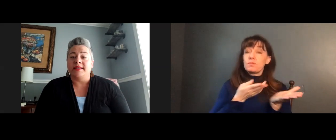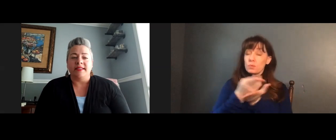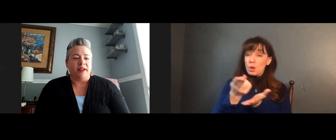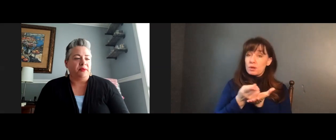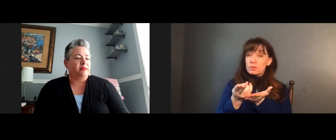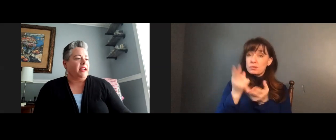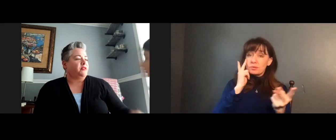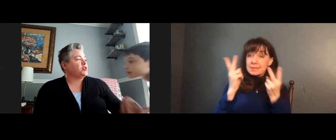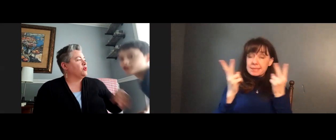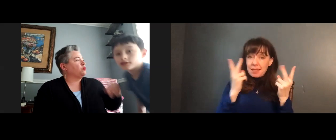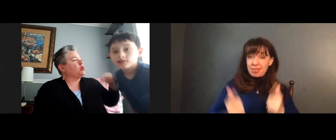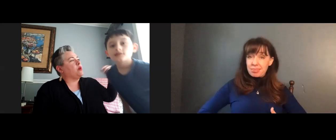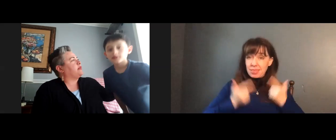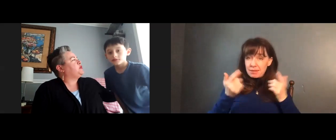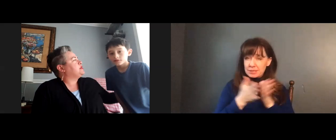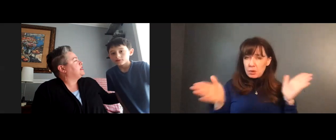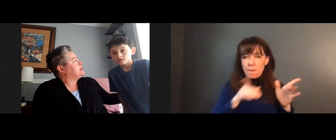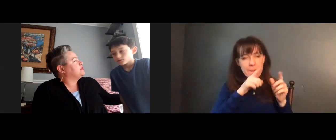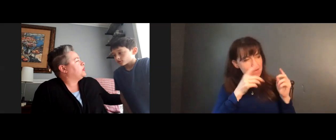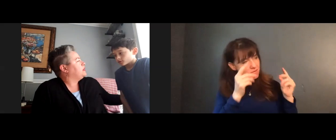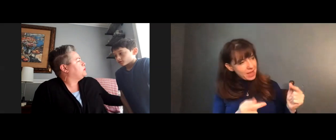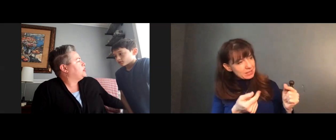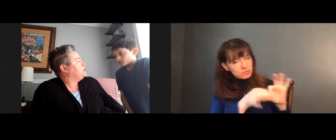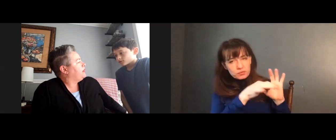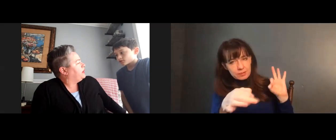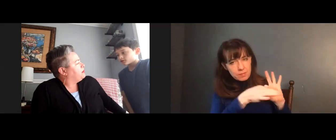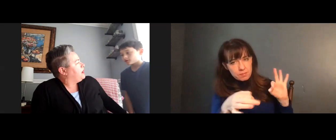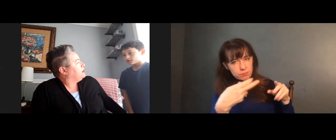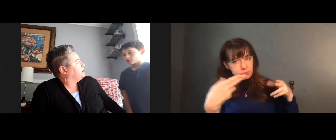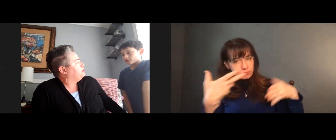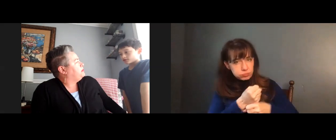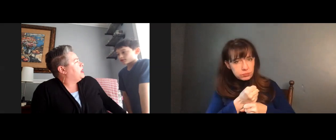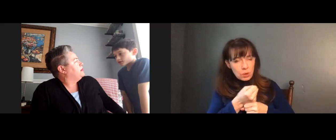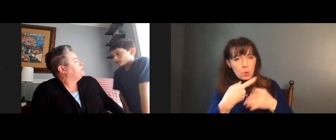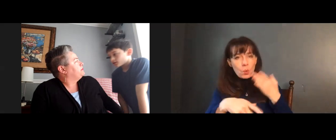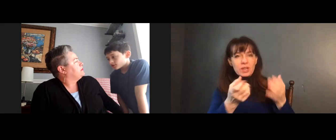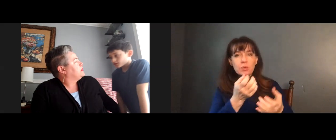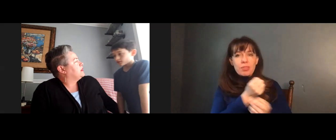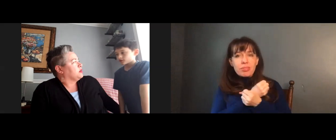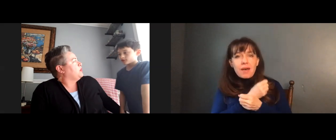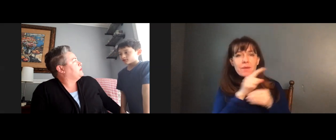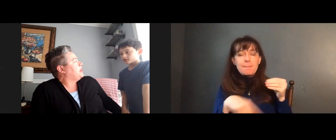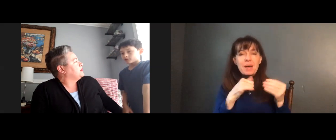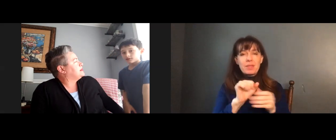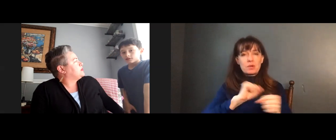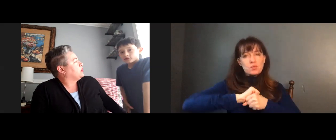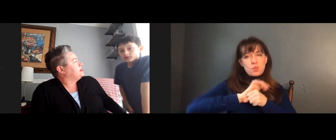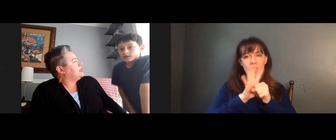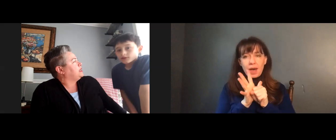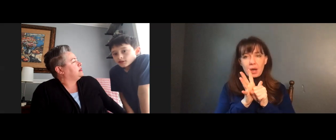just you know life in general real quick a few sentences what what are you loving about um the coronavirus